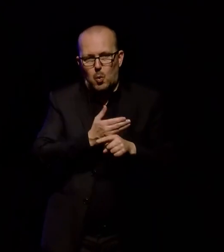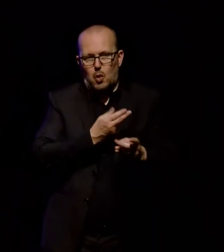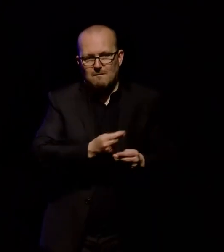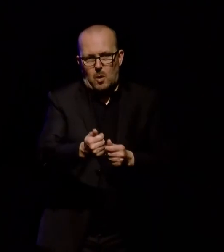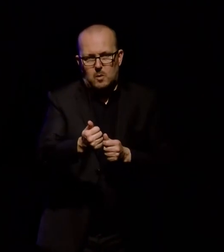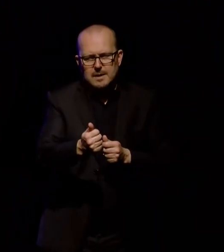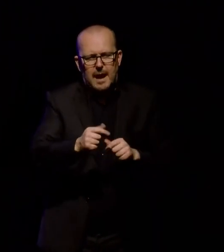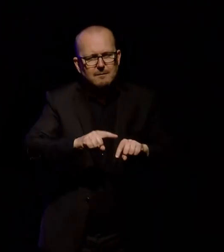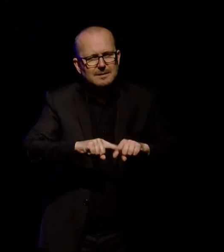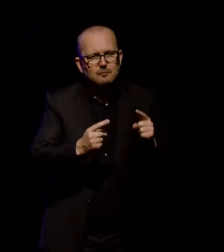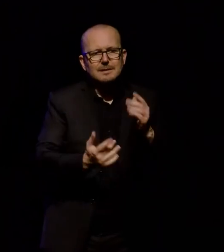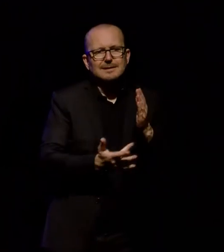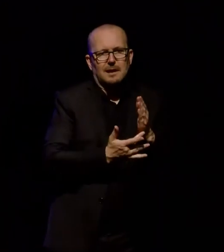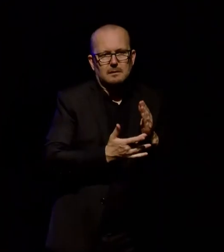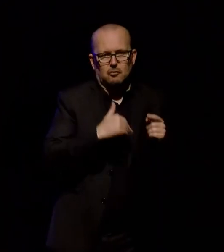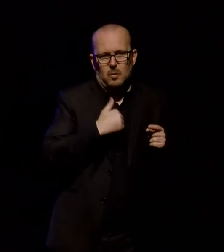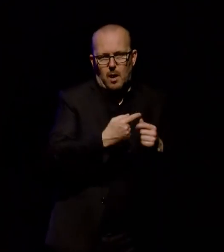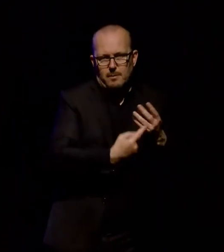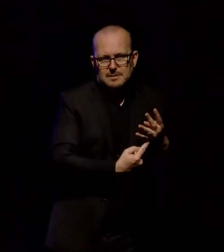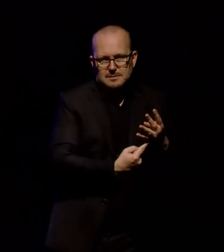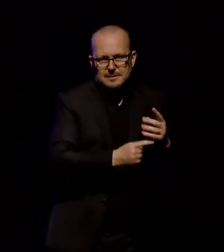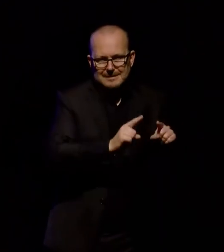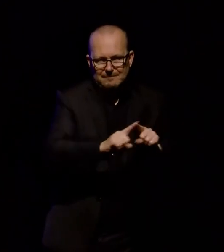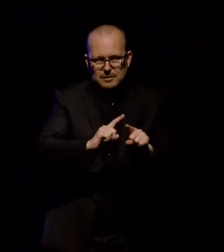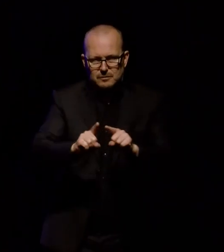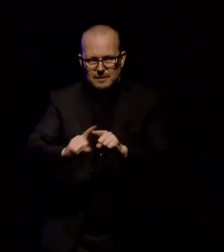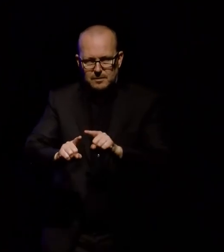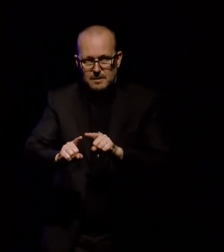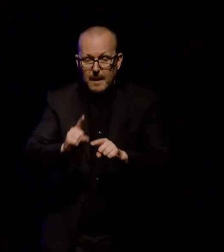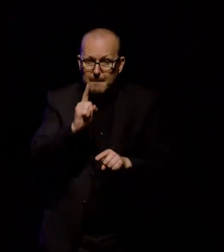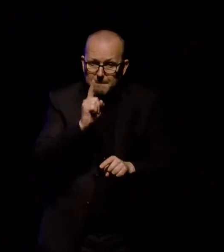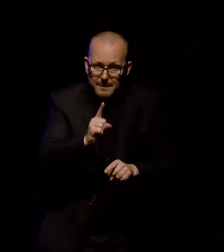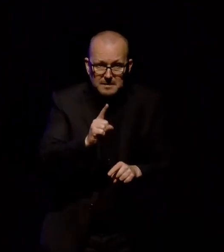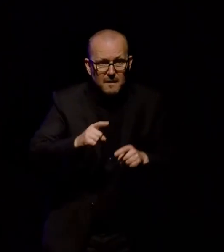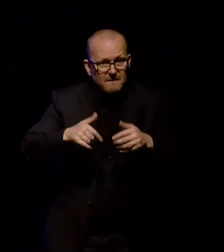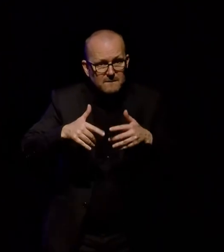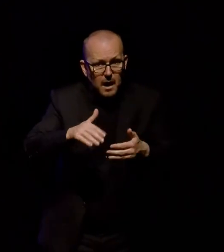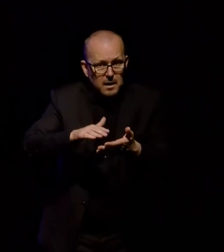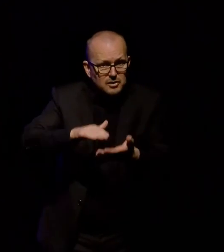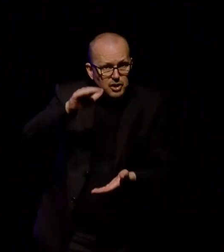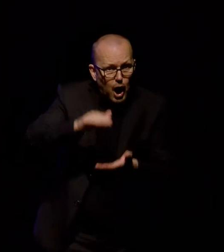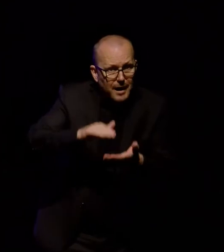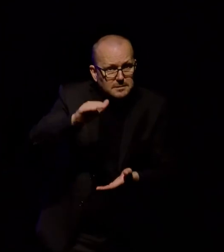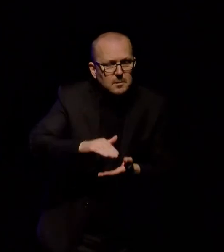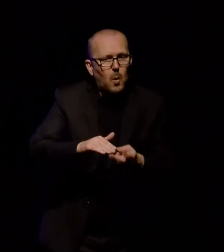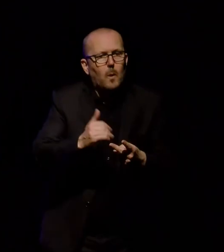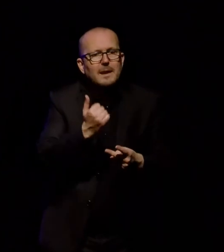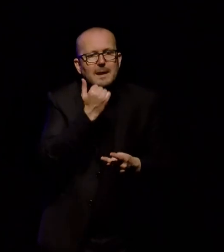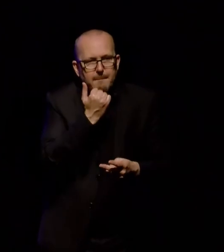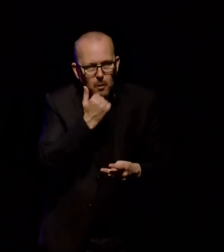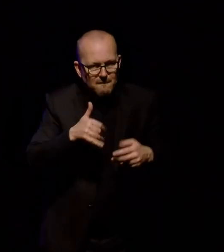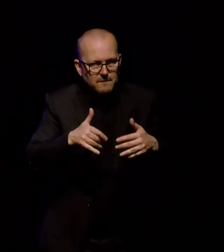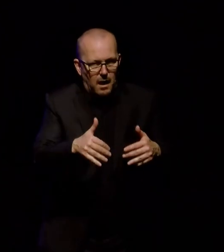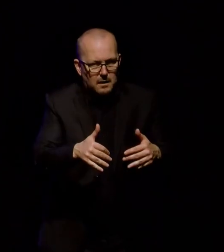different technical requirements, but then we discovered that other factors such as the size of the files and the number of files in each of the digital collections